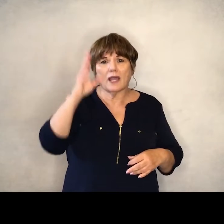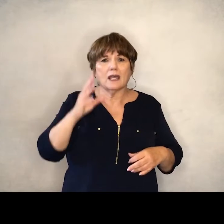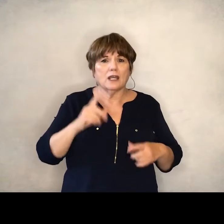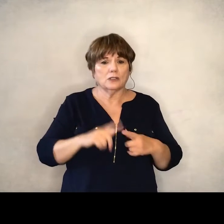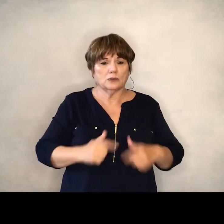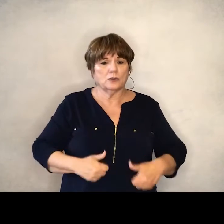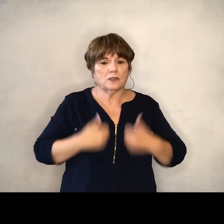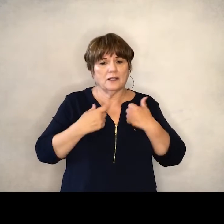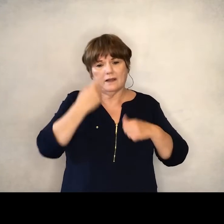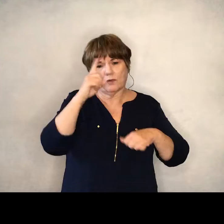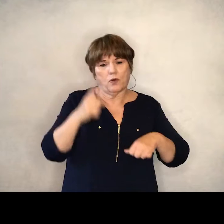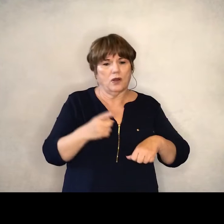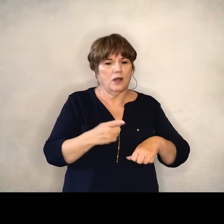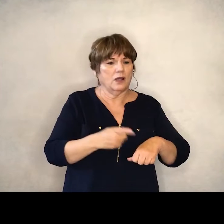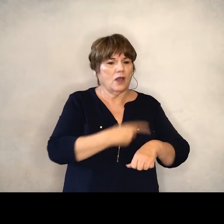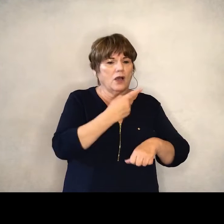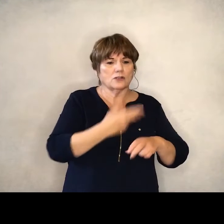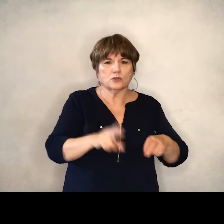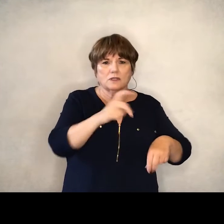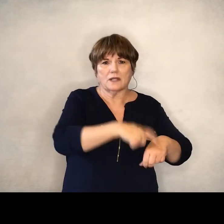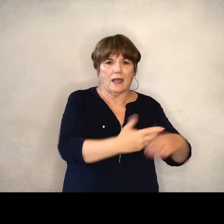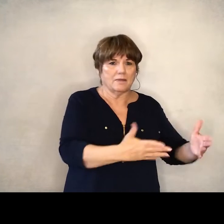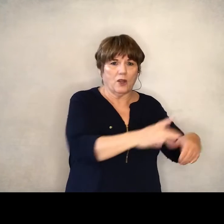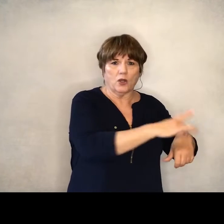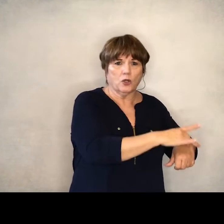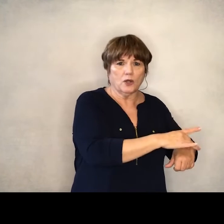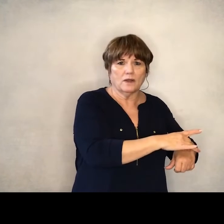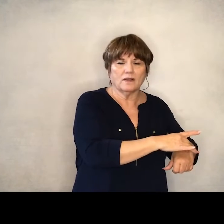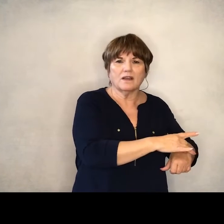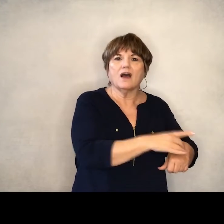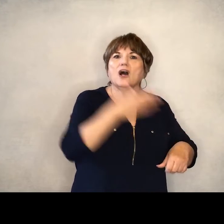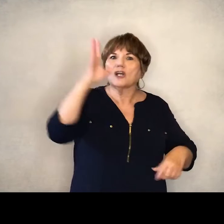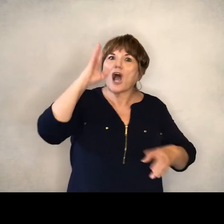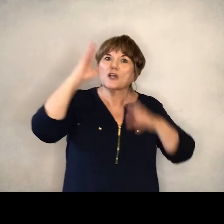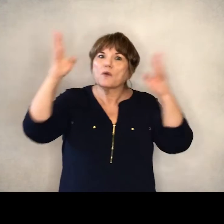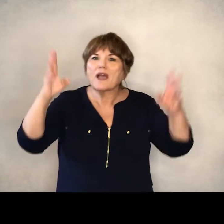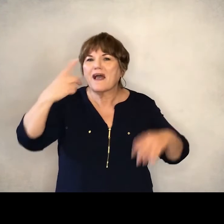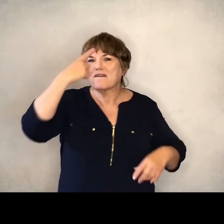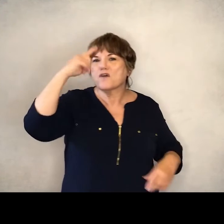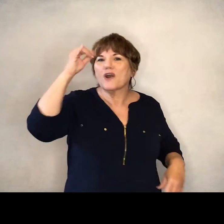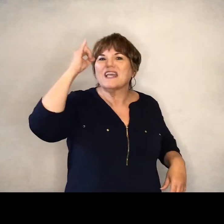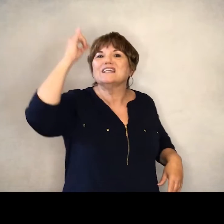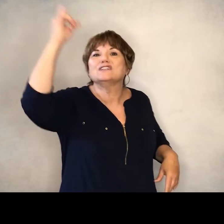or a short time on earth. He created them for eternity.